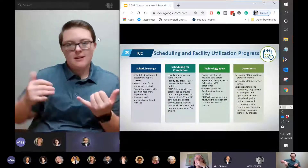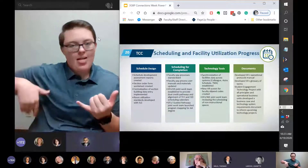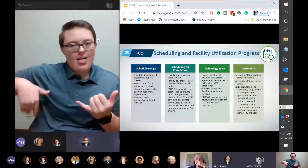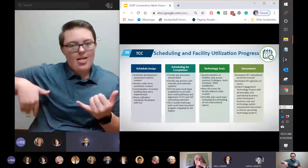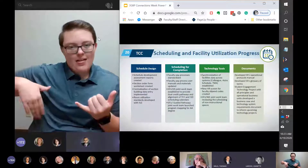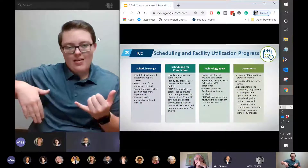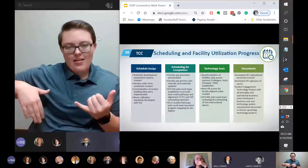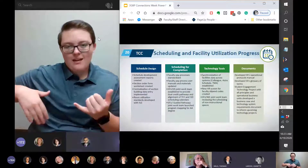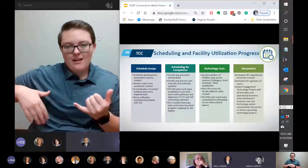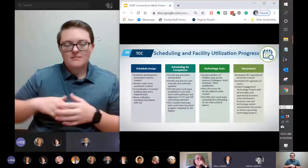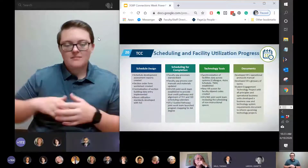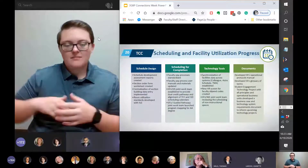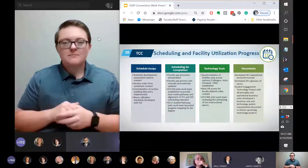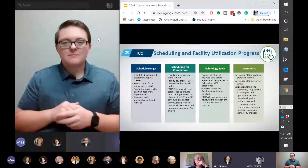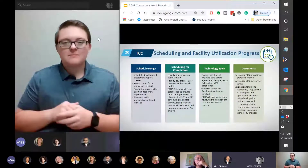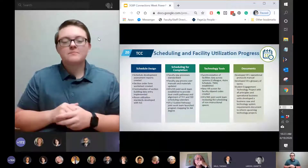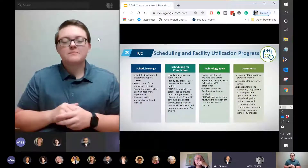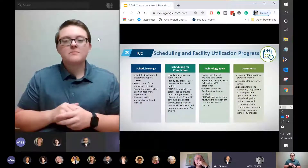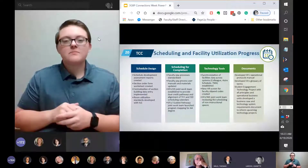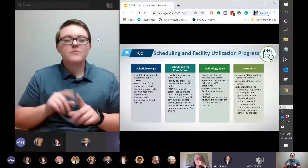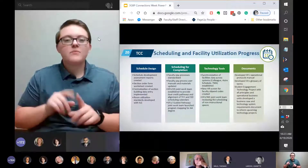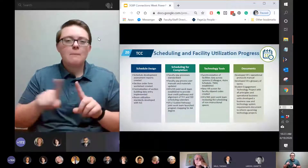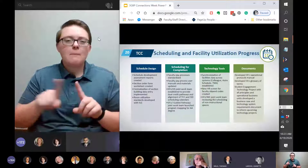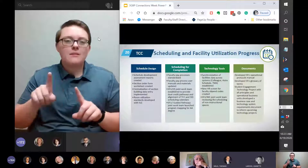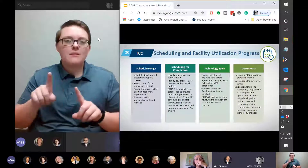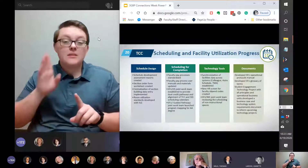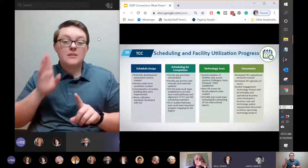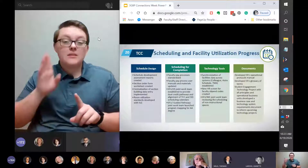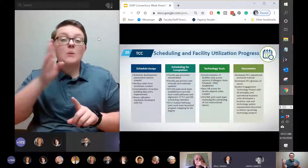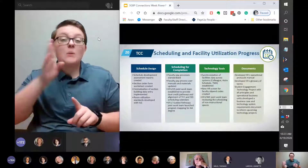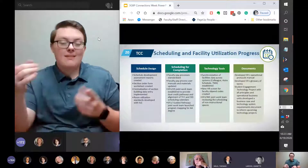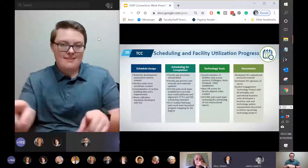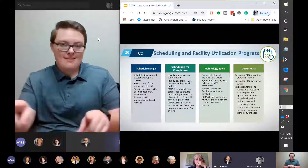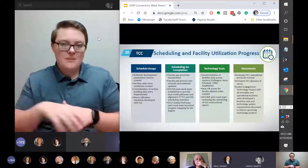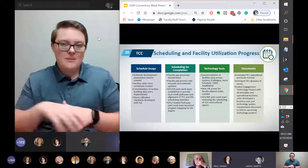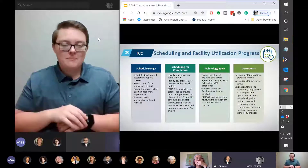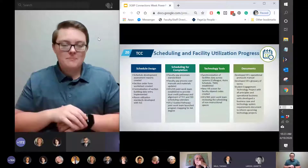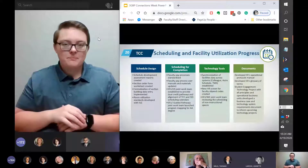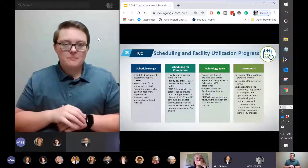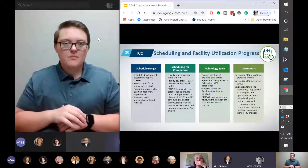that at this point, but that's definitely coming. Let